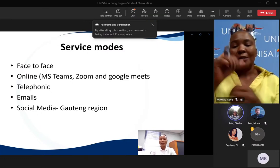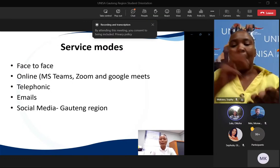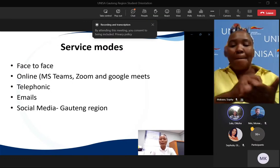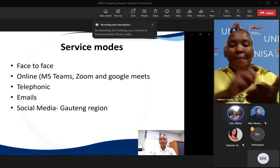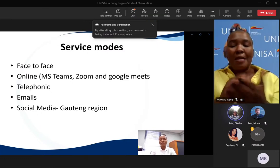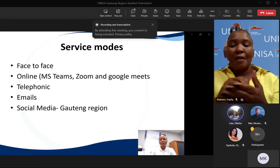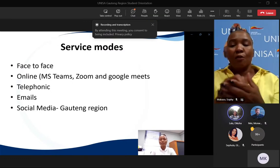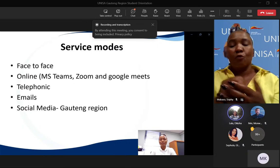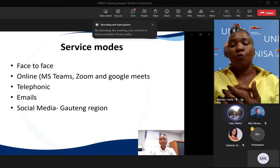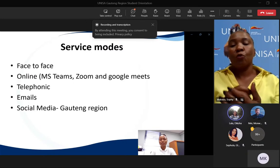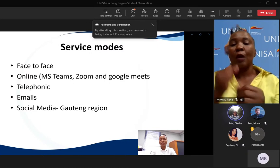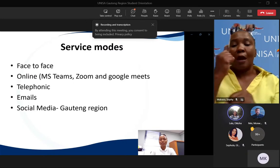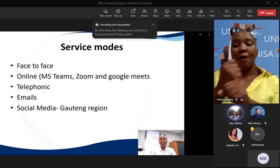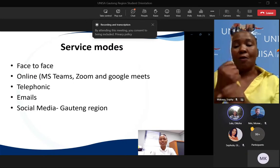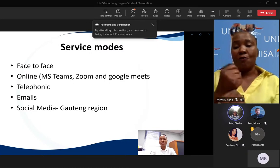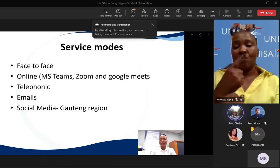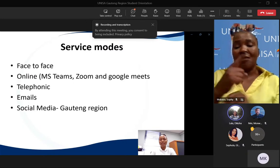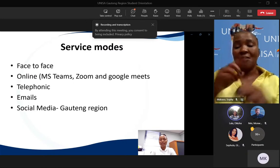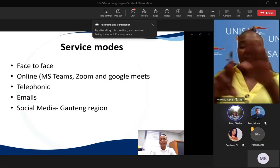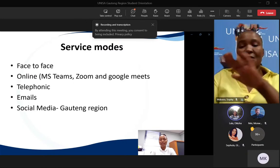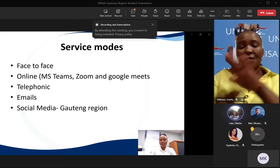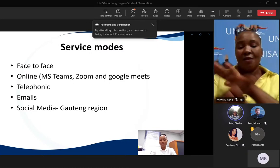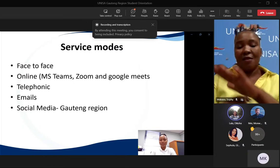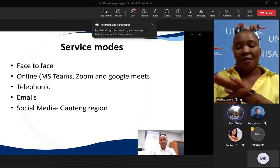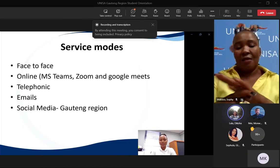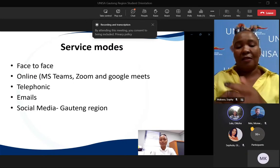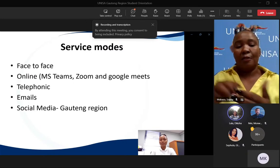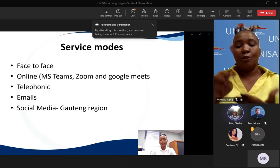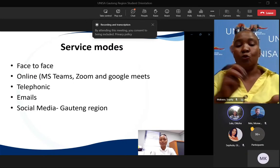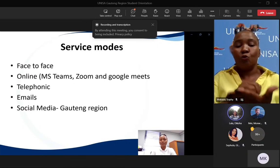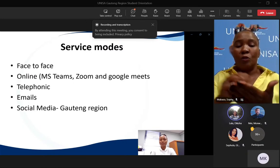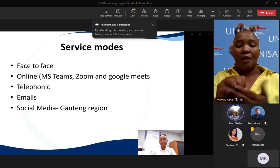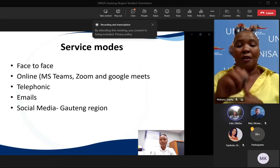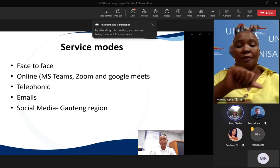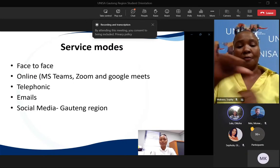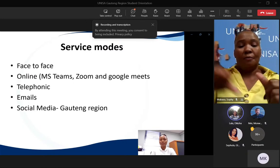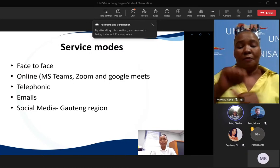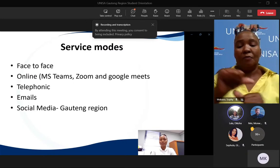region um social media platforms